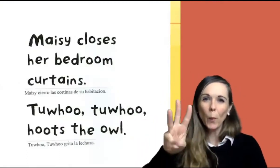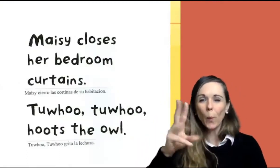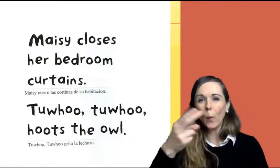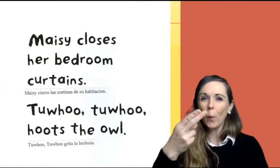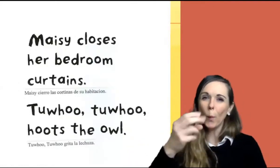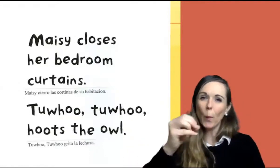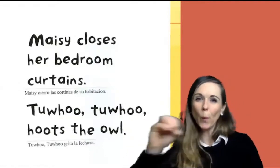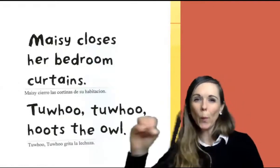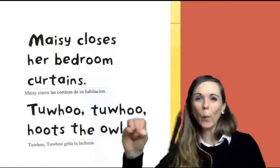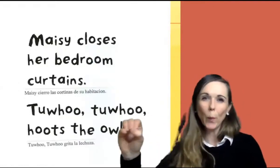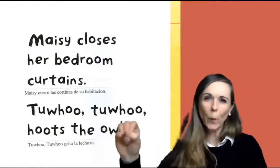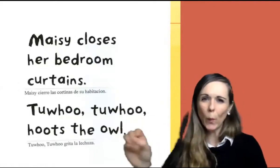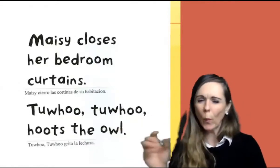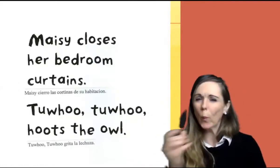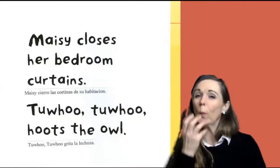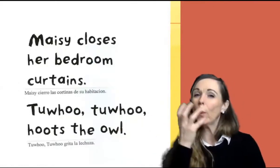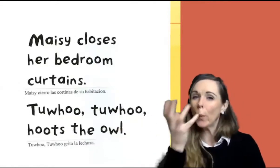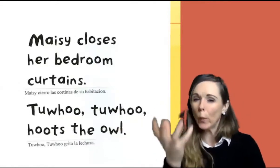to-hoo,